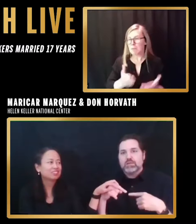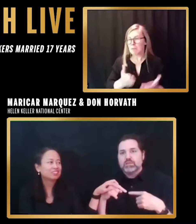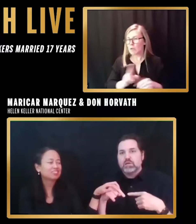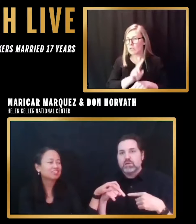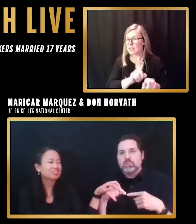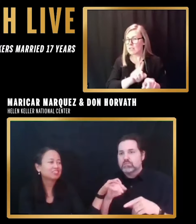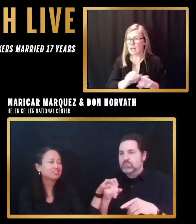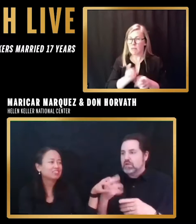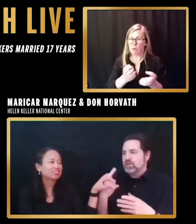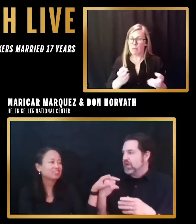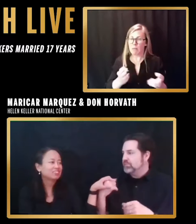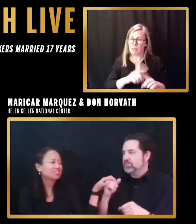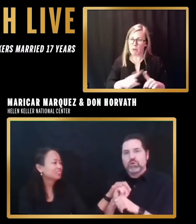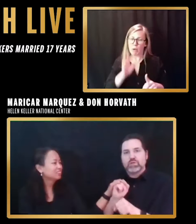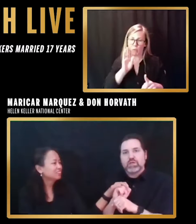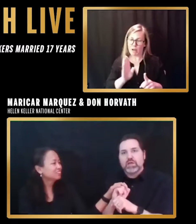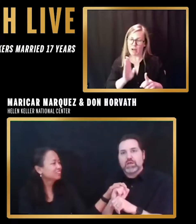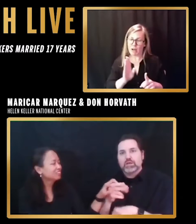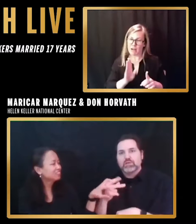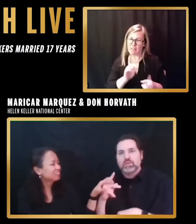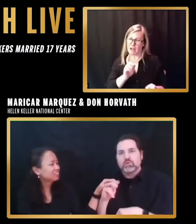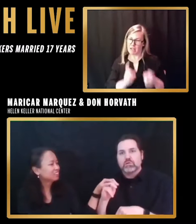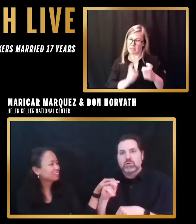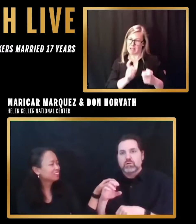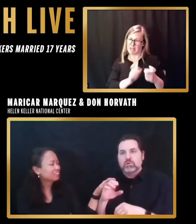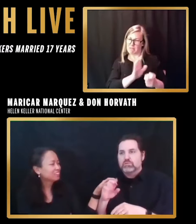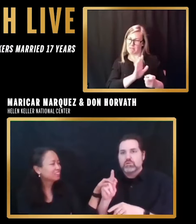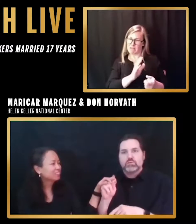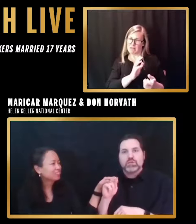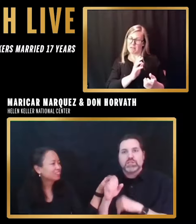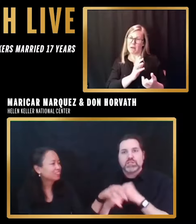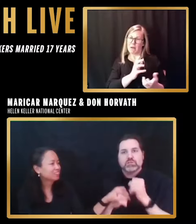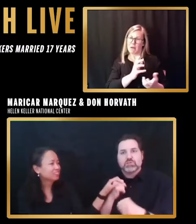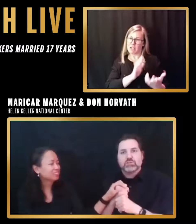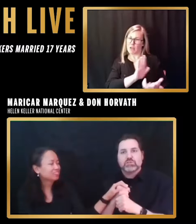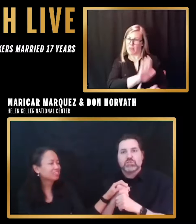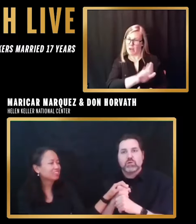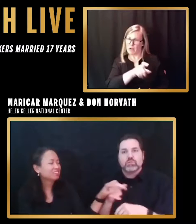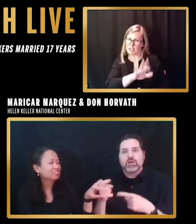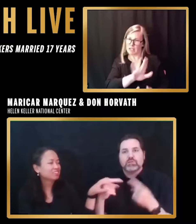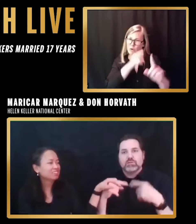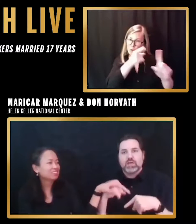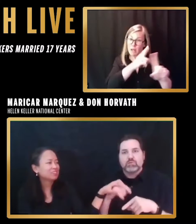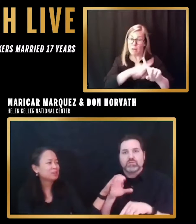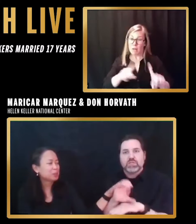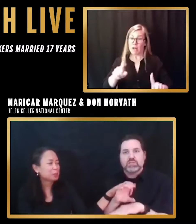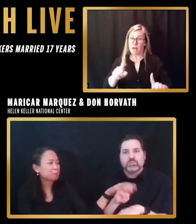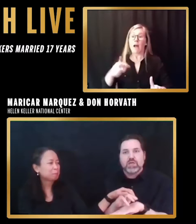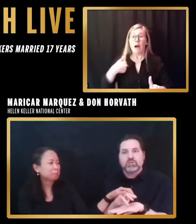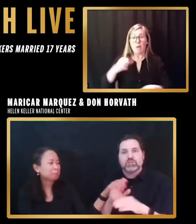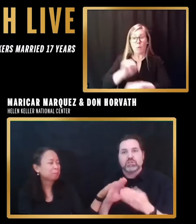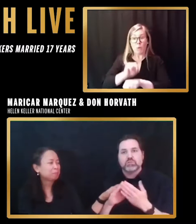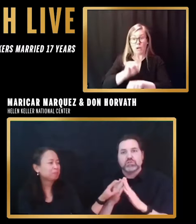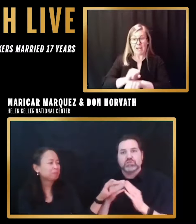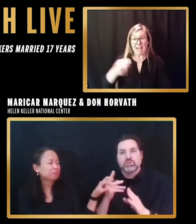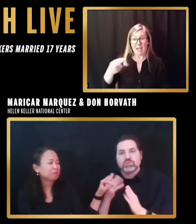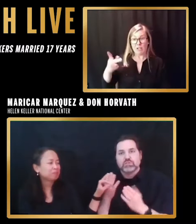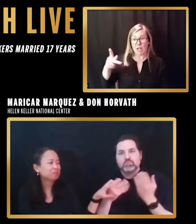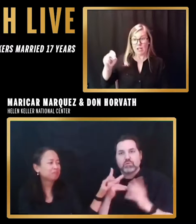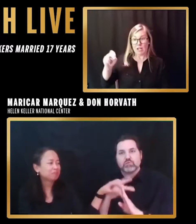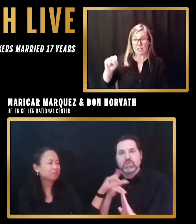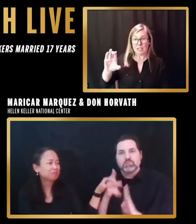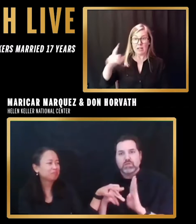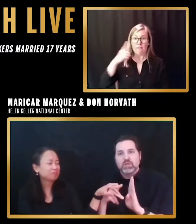that, I've been working at Helen Keller for 20 years. So prior to that, I was a case manager in the community